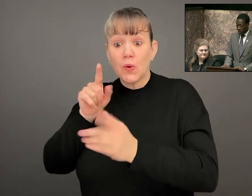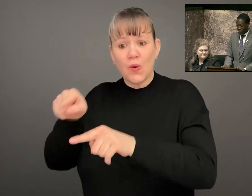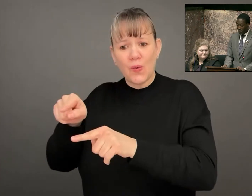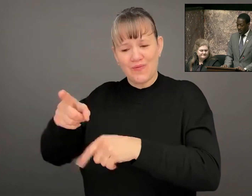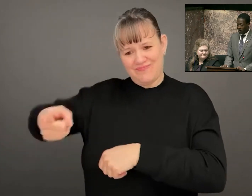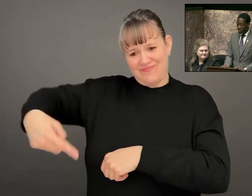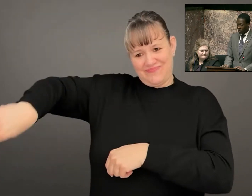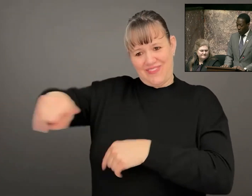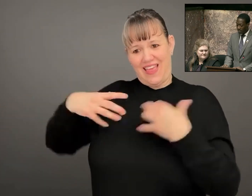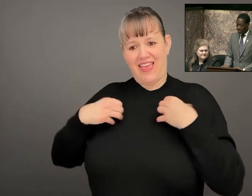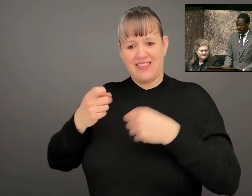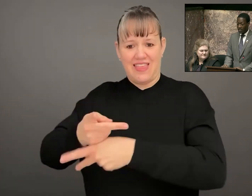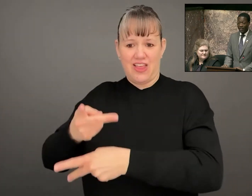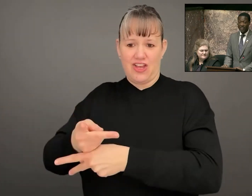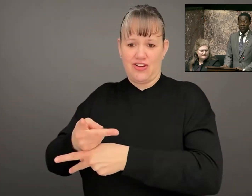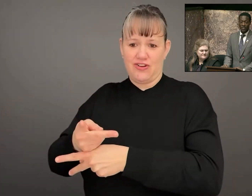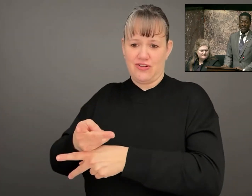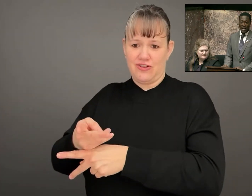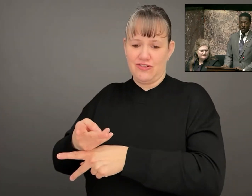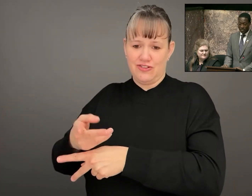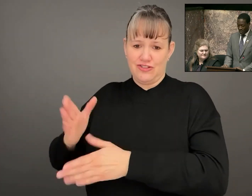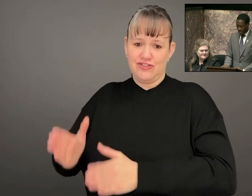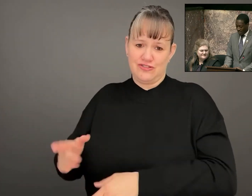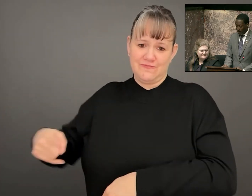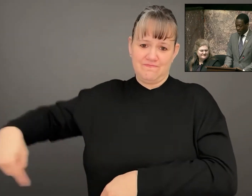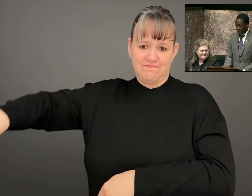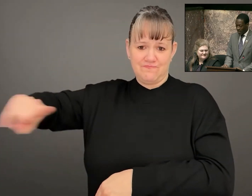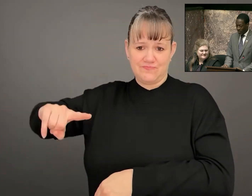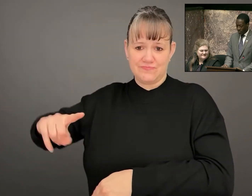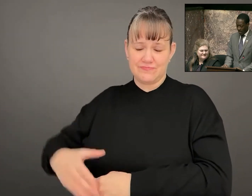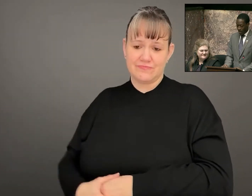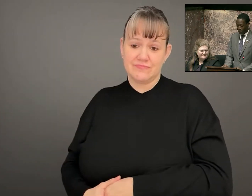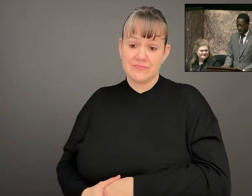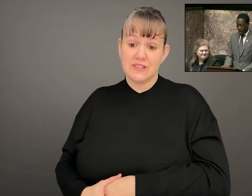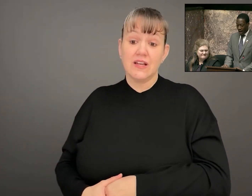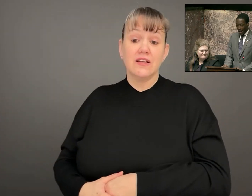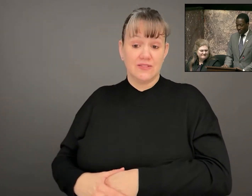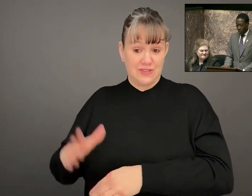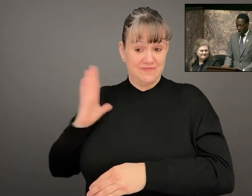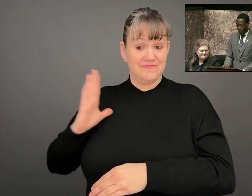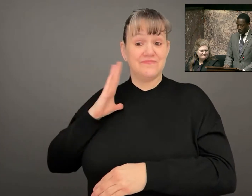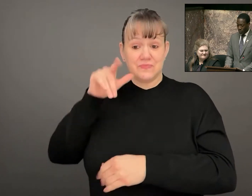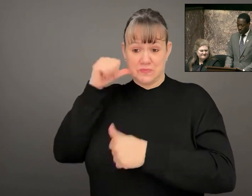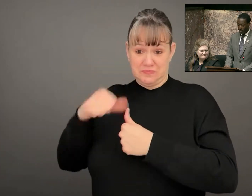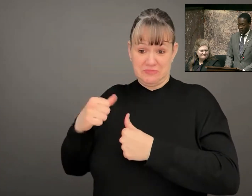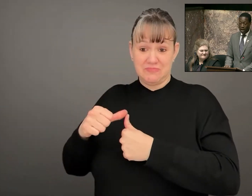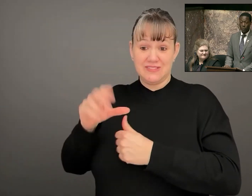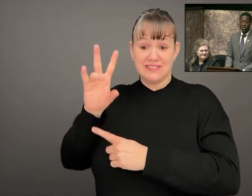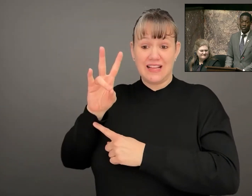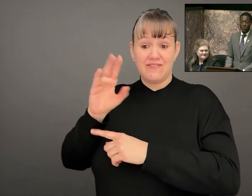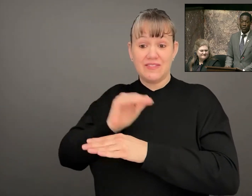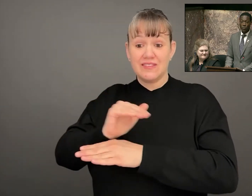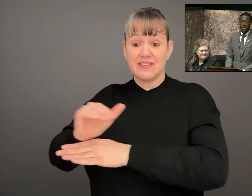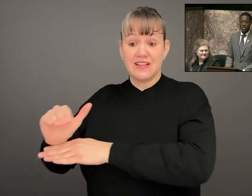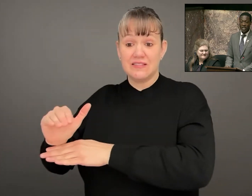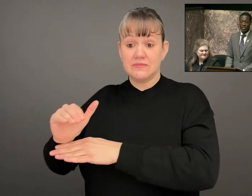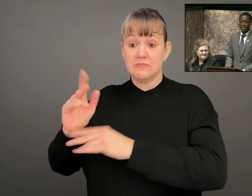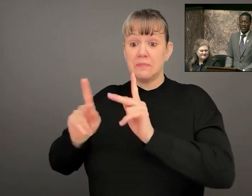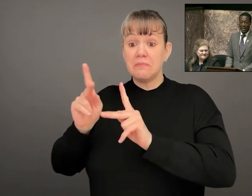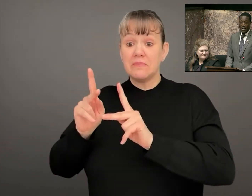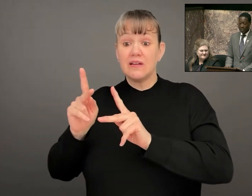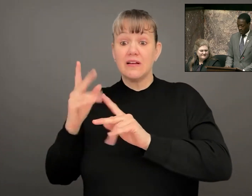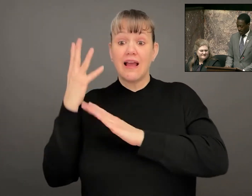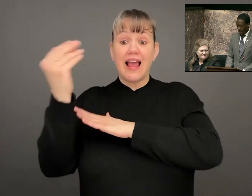as British Columbians once did collectively every evening at 7 p.m., I ask all members of this House to show their